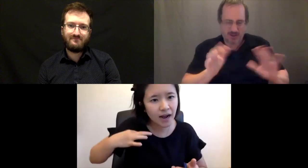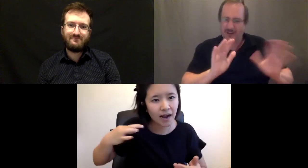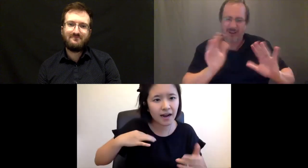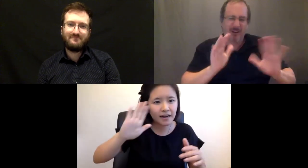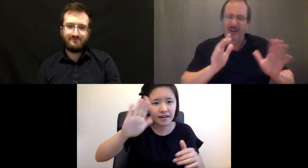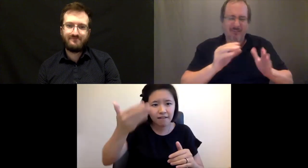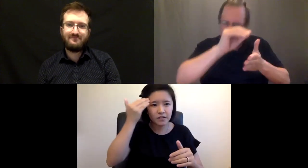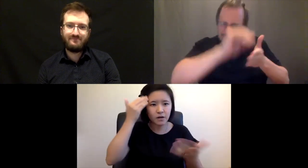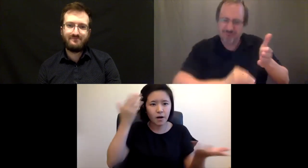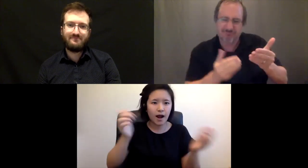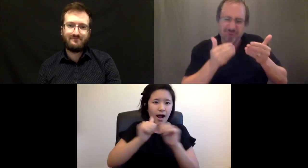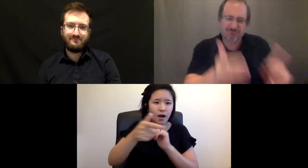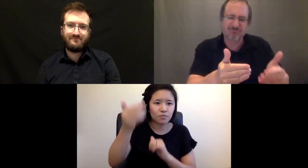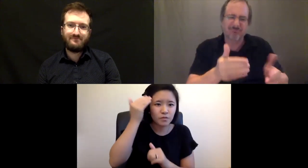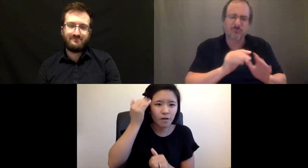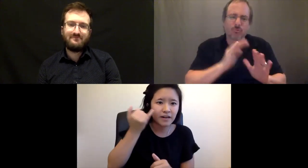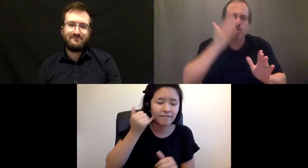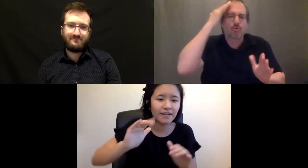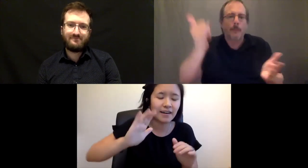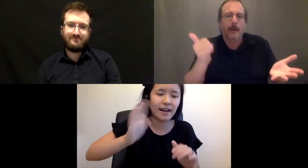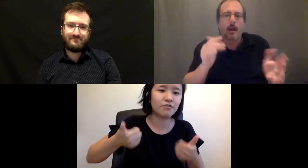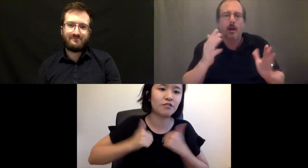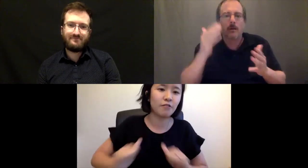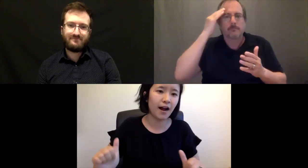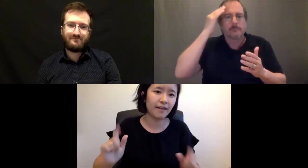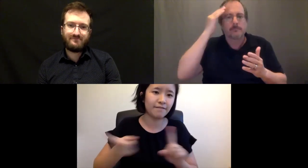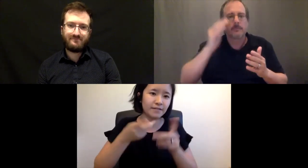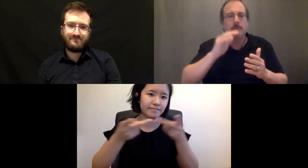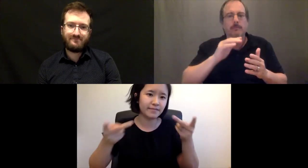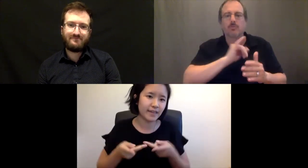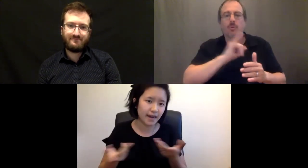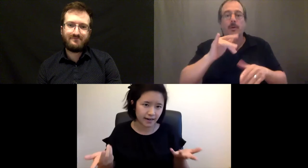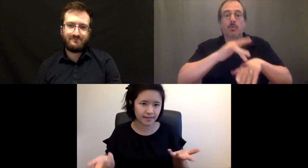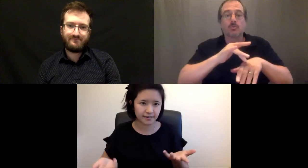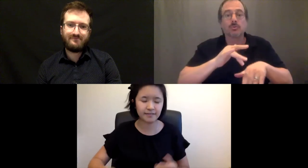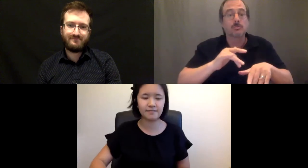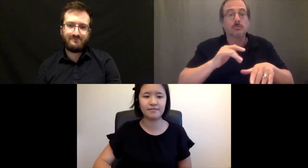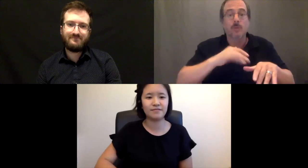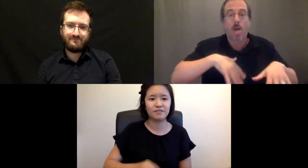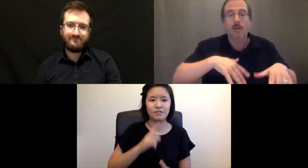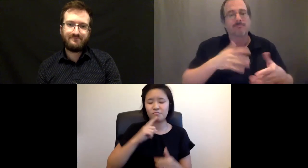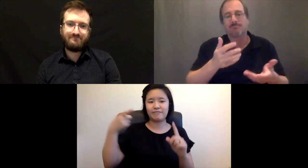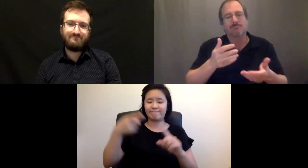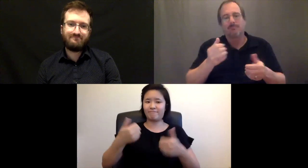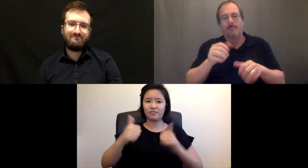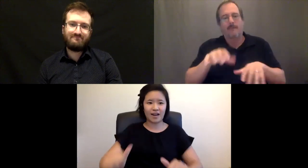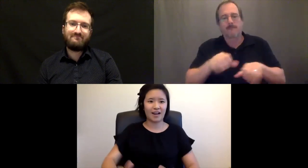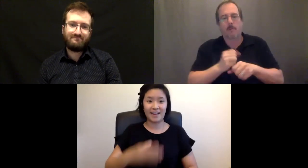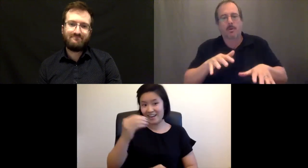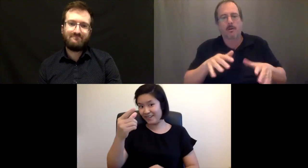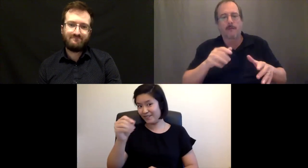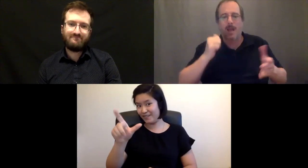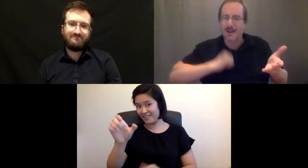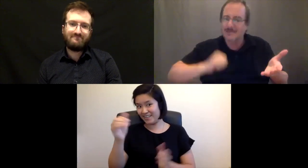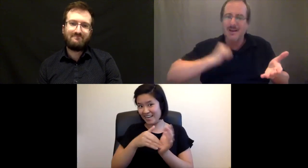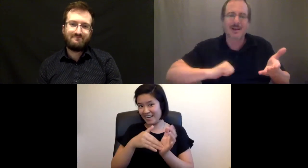qualifications. Go for it. Apply. You never know, and you won't get an opportunity if you don't try in the first